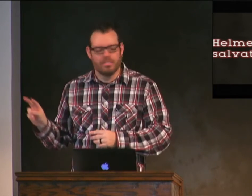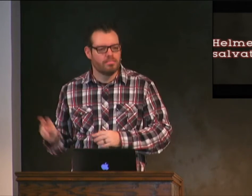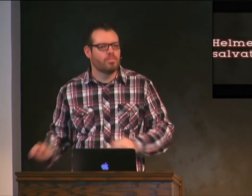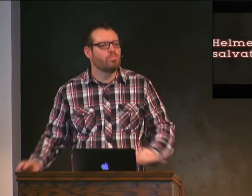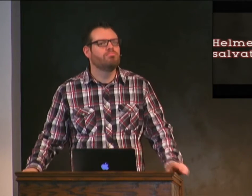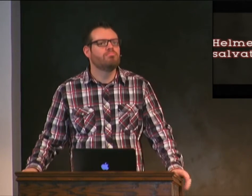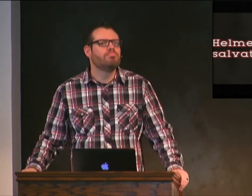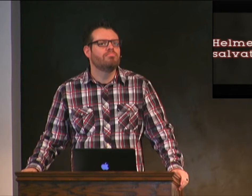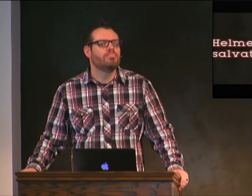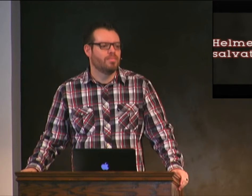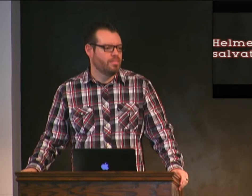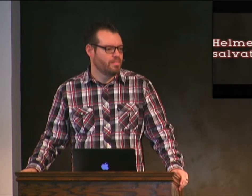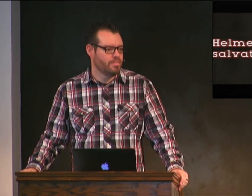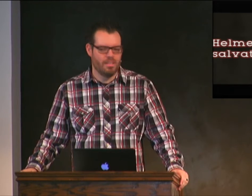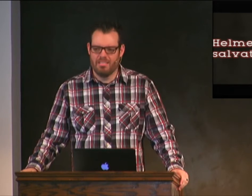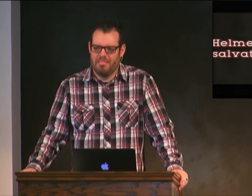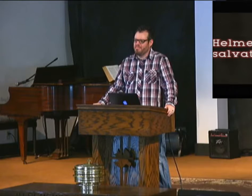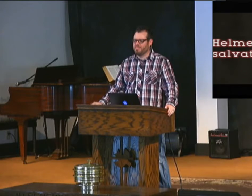No.